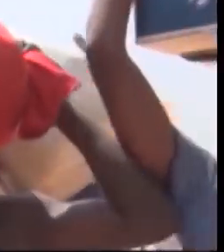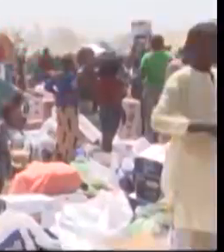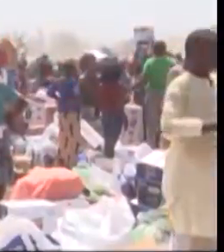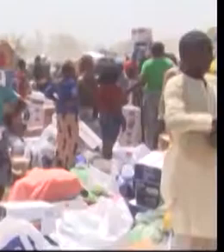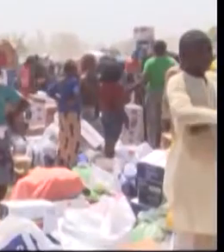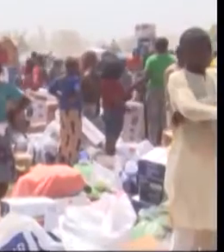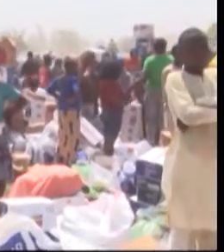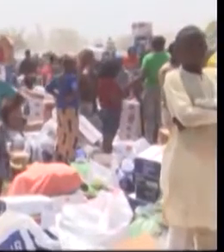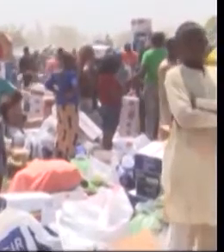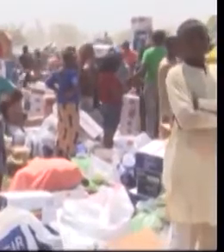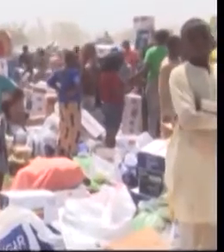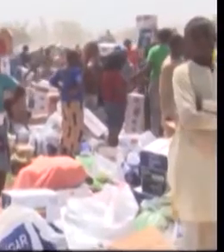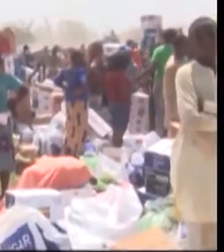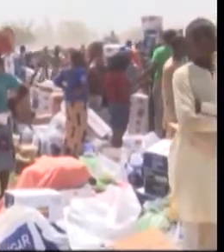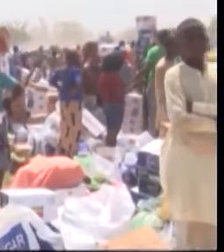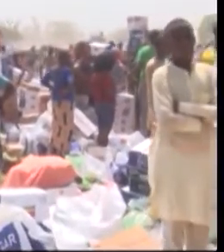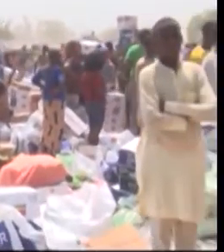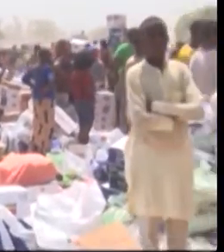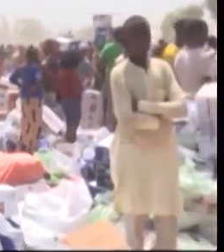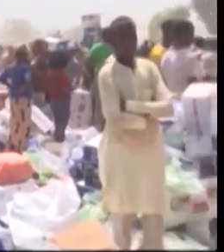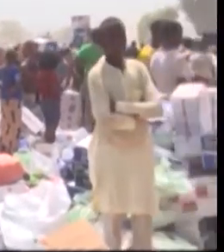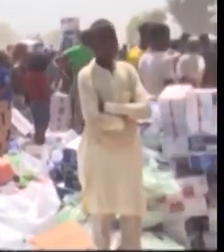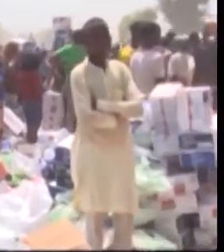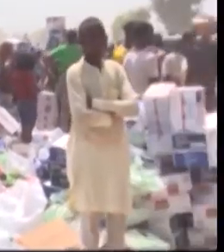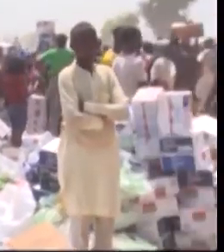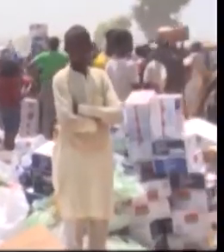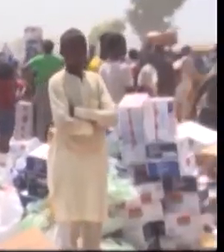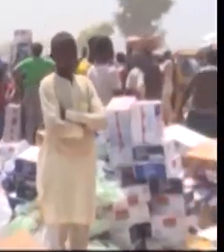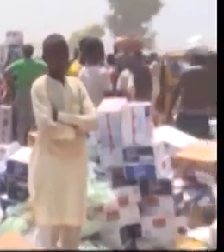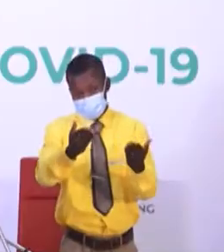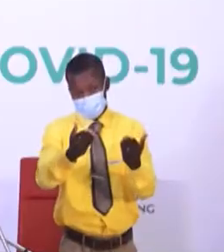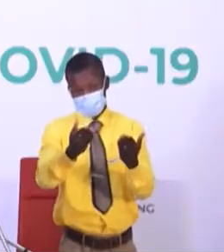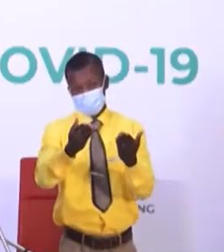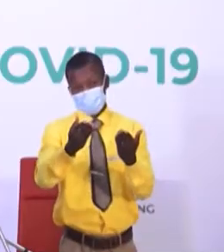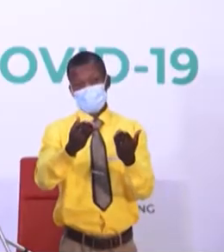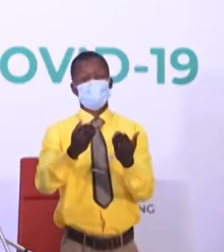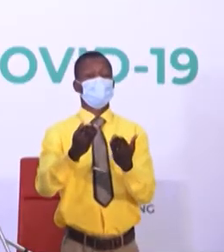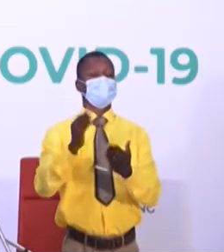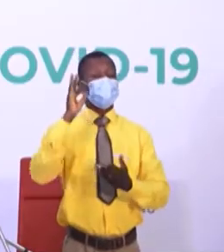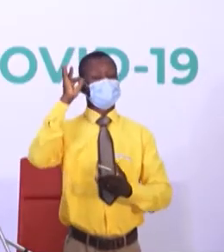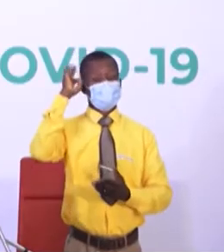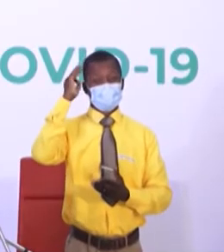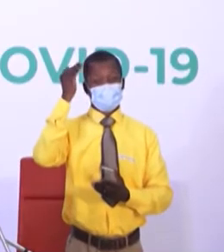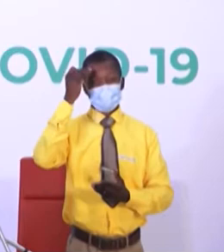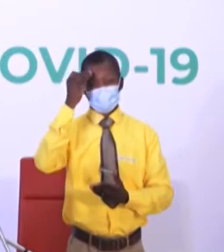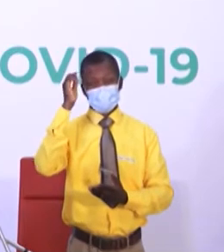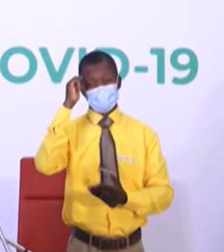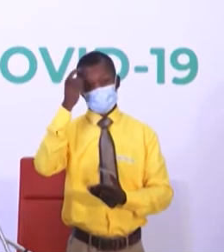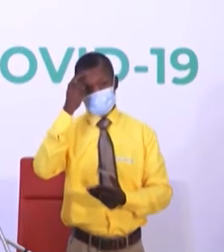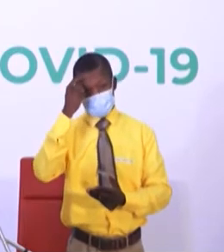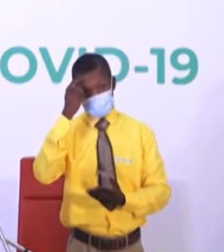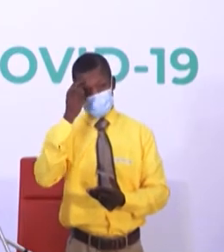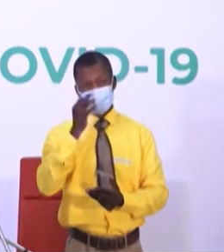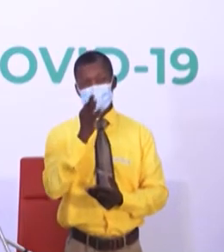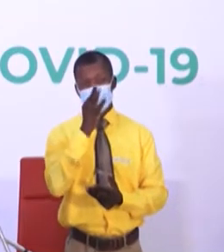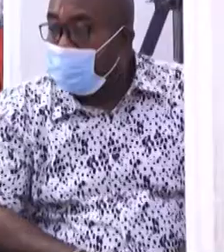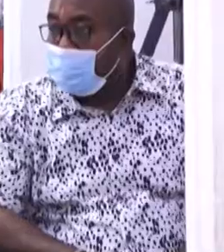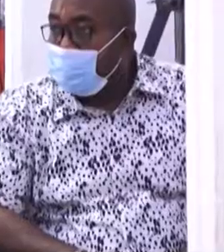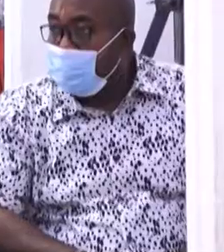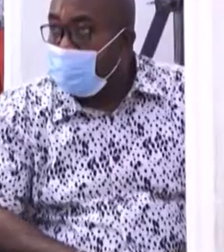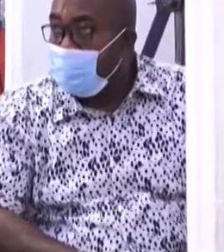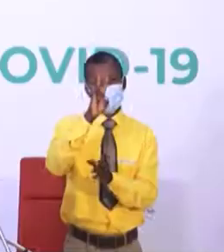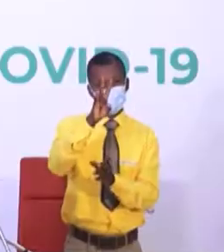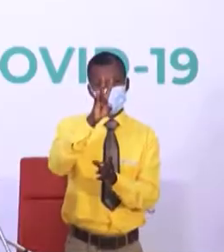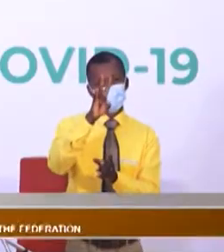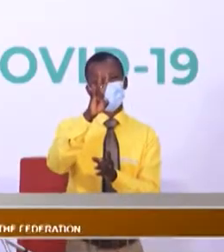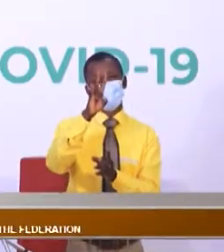palliatives have been given out to beneficiaries in the course of the pandemic. The federal government palliatives consisted largely